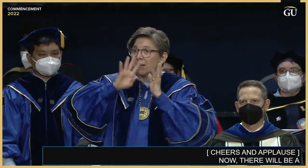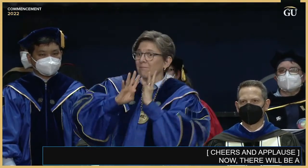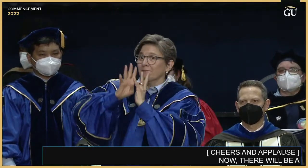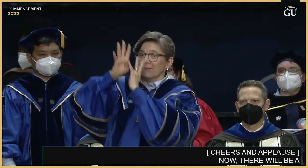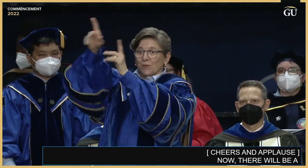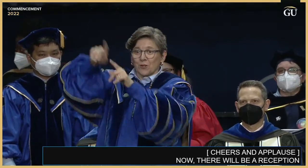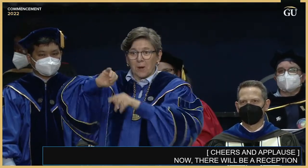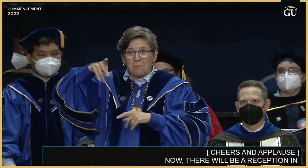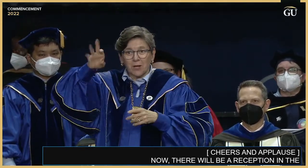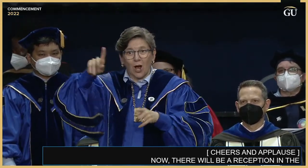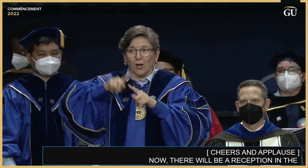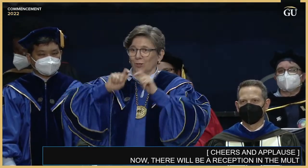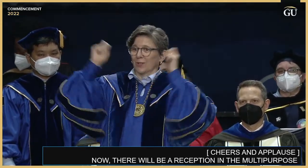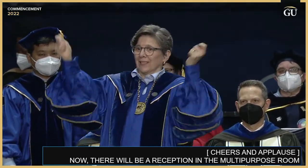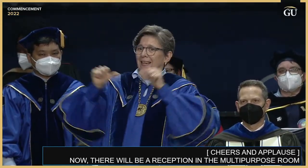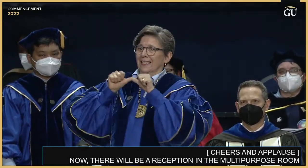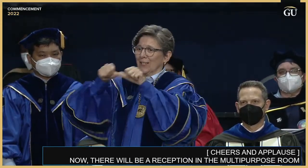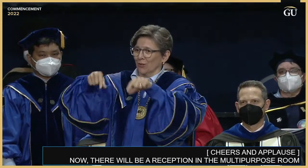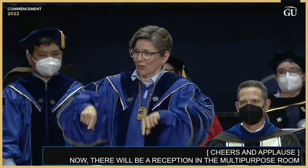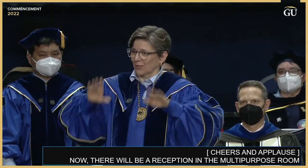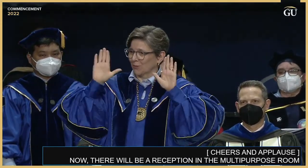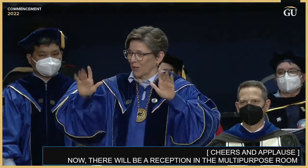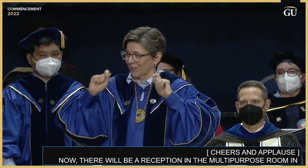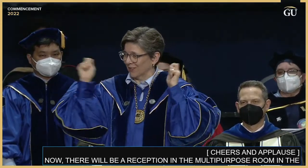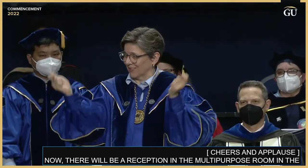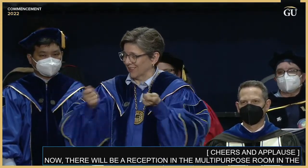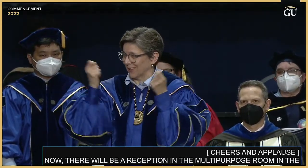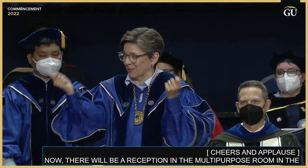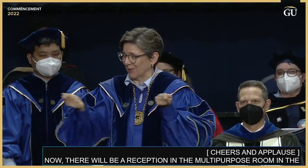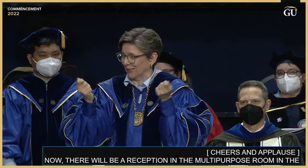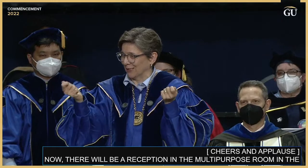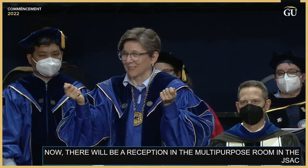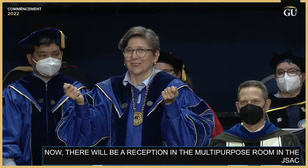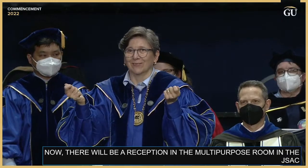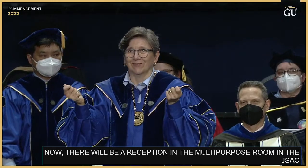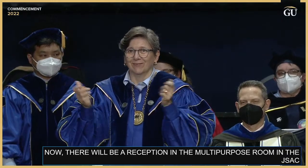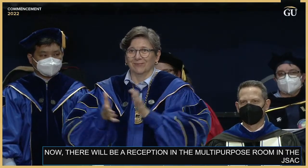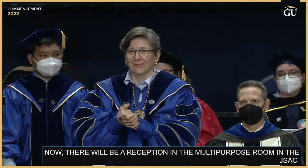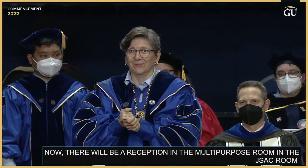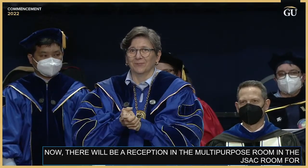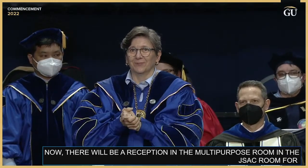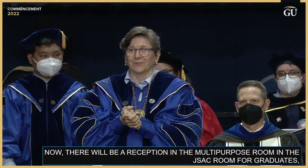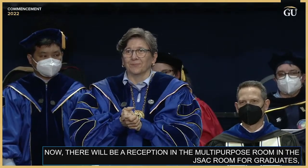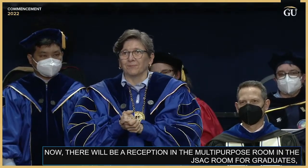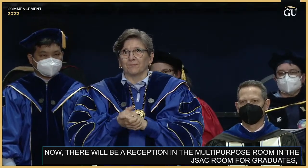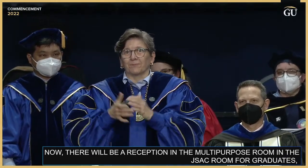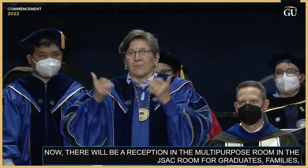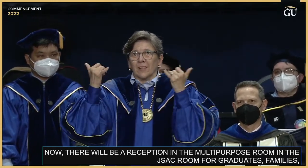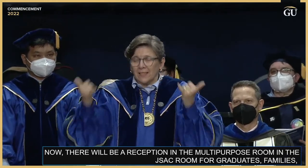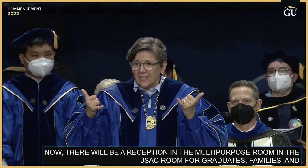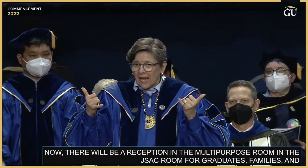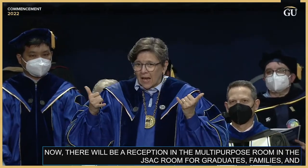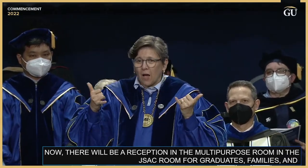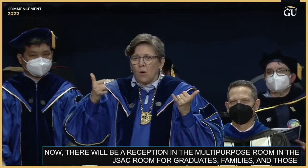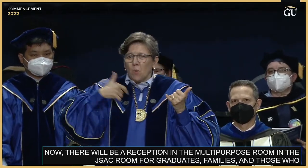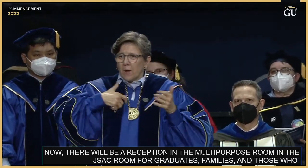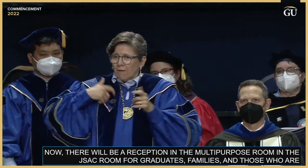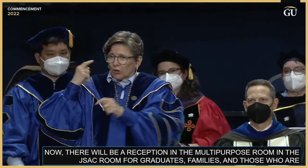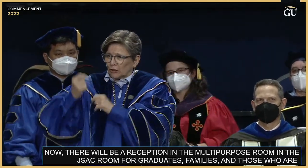So feel free to make your way over to the MPR, which is in the JSAC building, to continue today's ceremony and the celebrations for today.